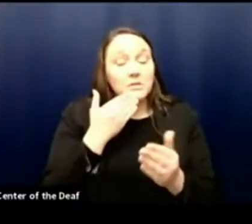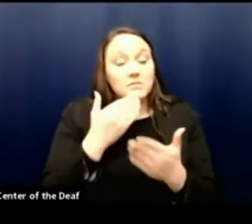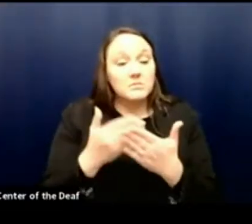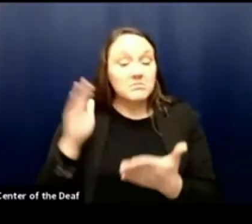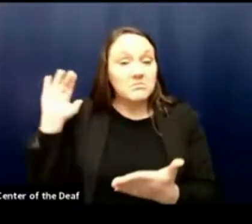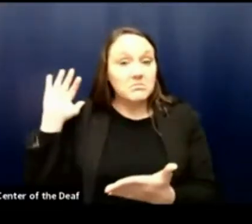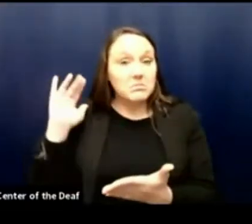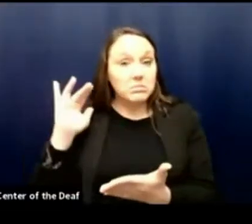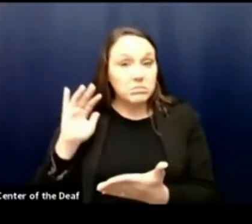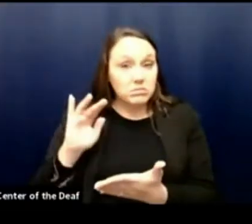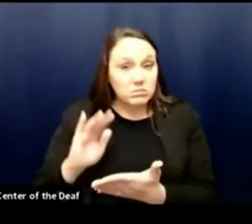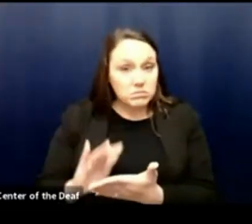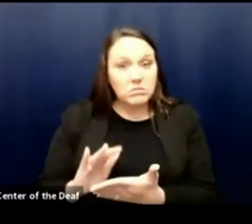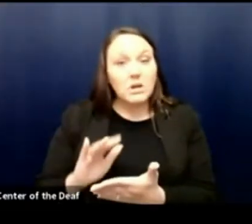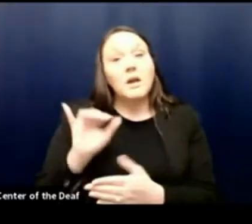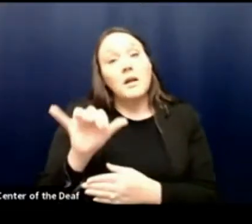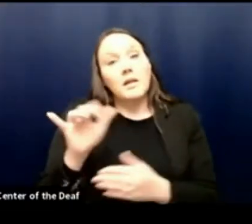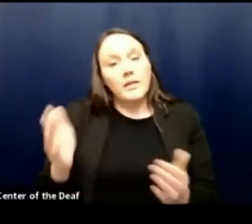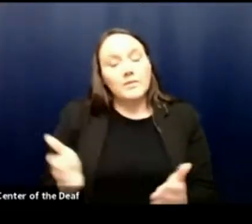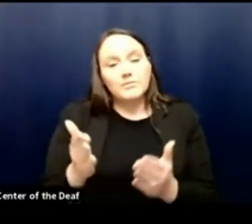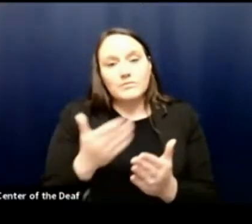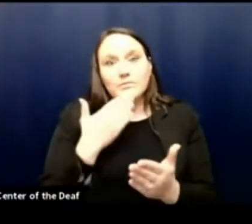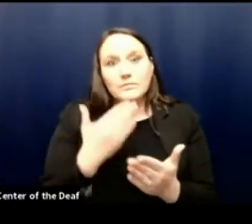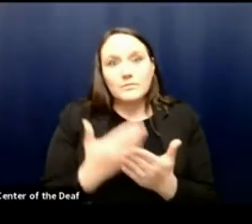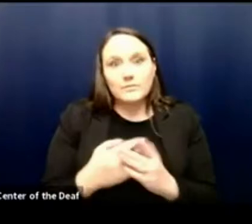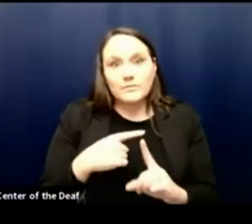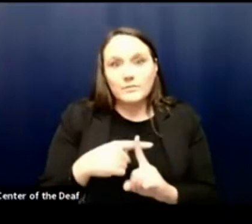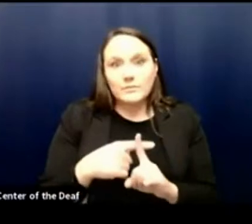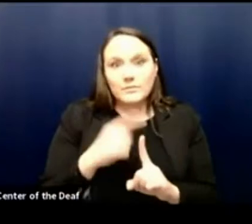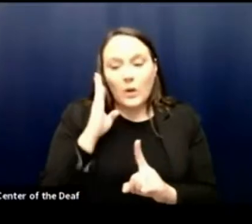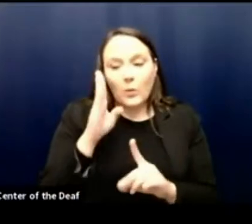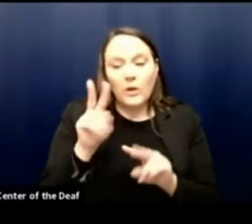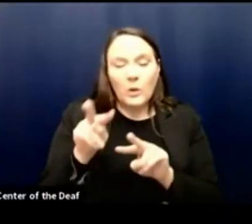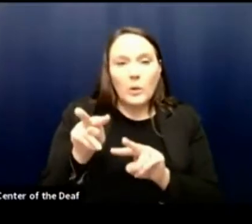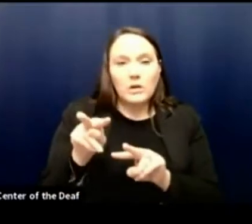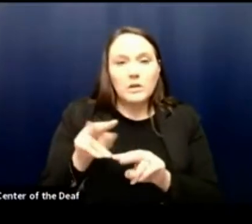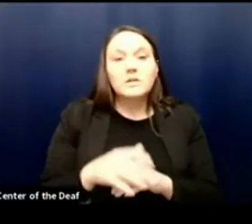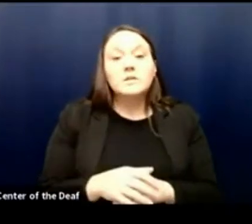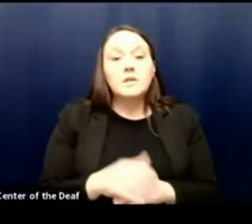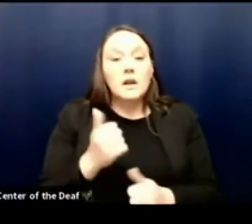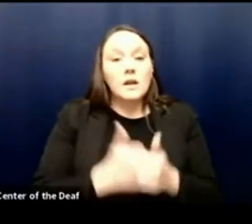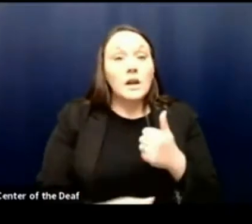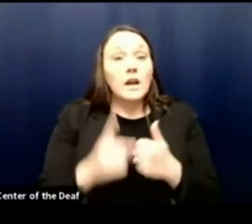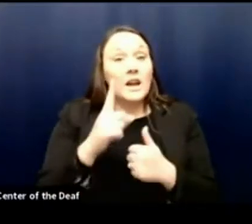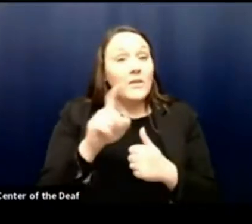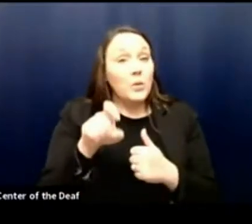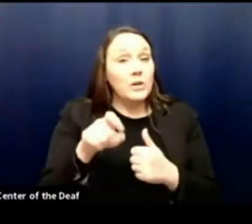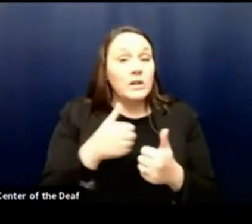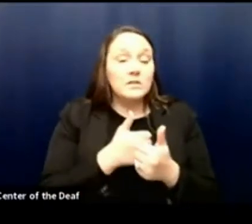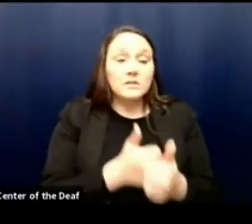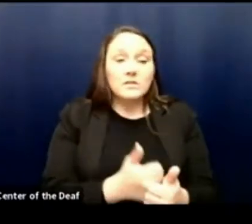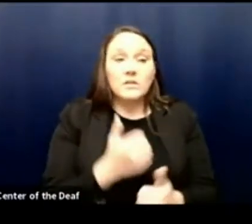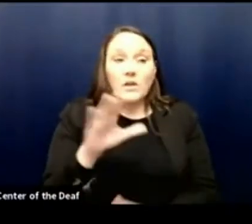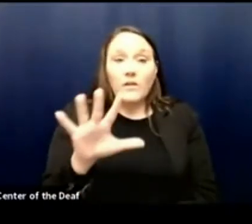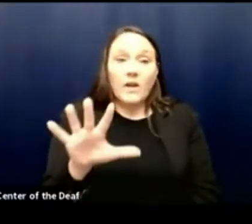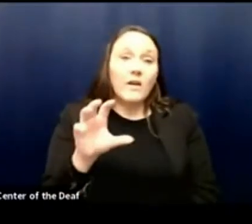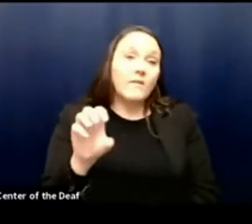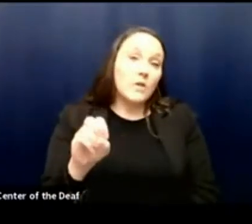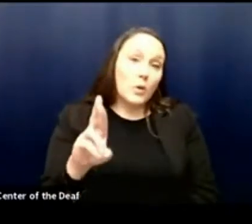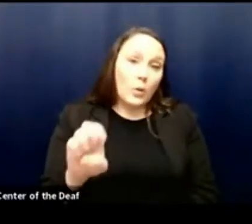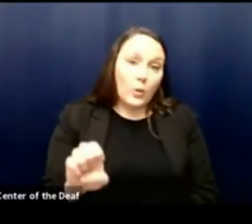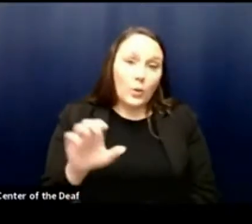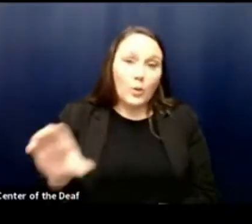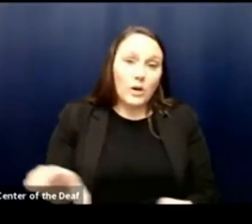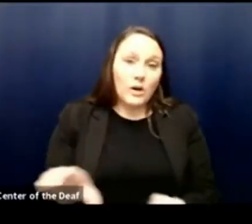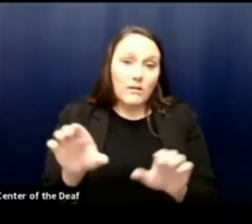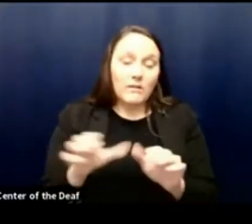direction. This is very encouraging and something we will continue to monitor. Everyone needs to continue the practice of 5 core actions, regardless